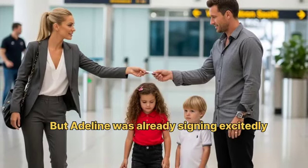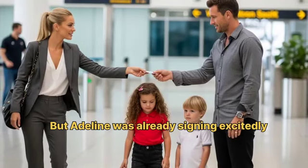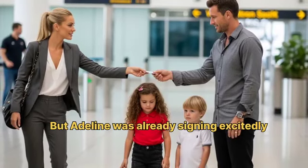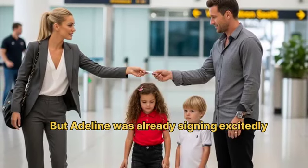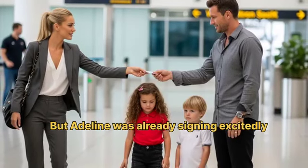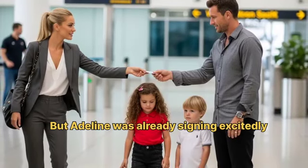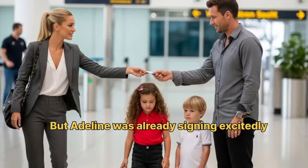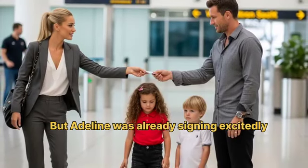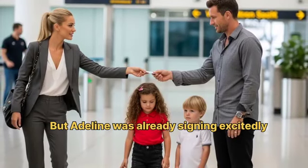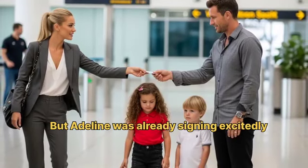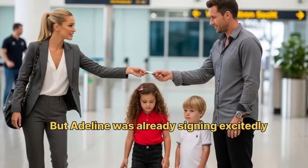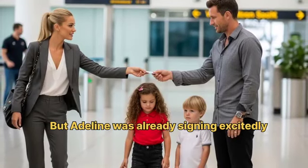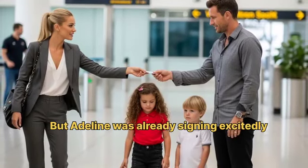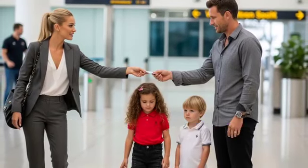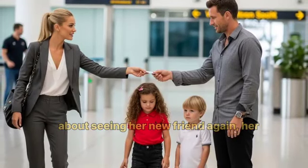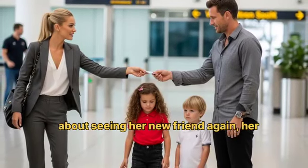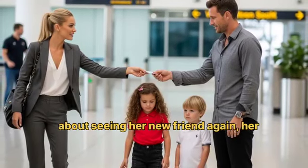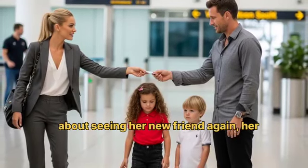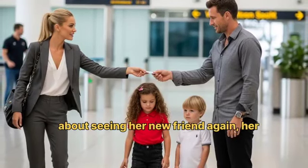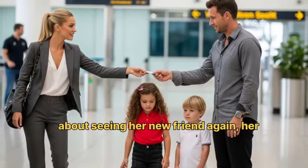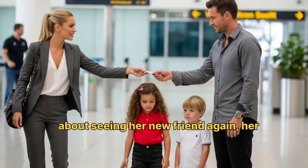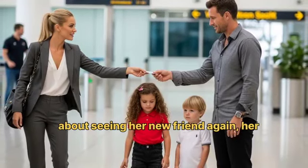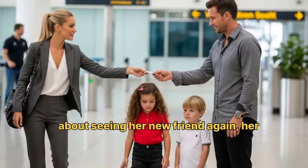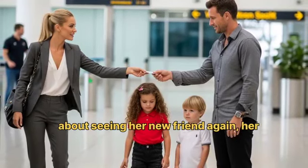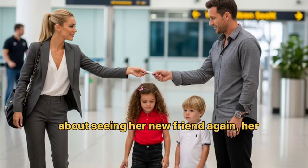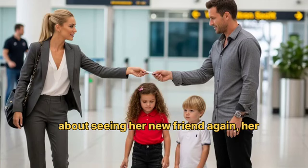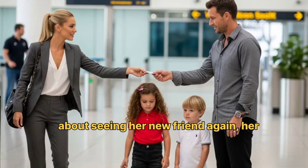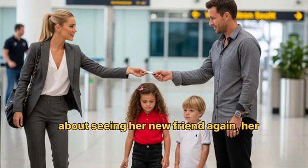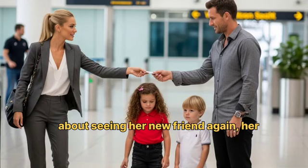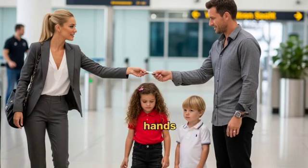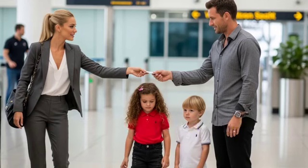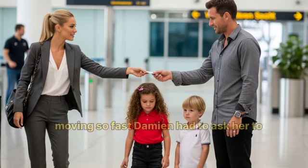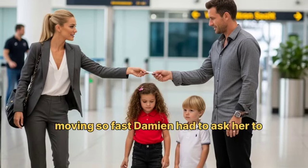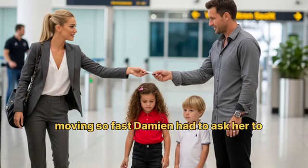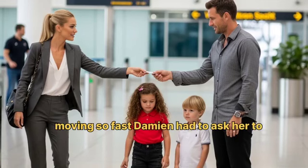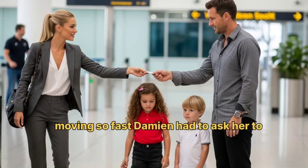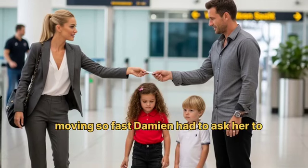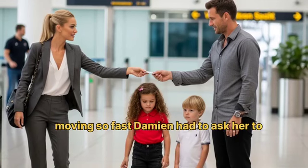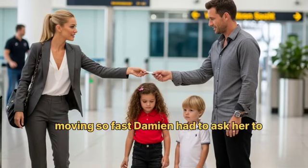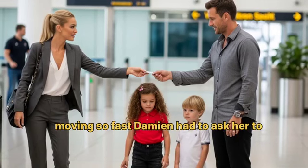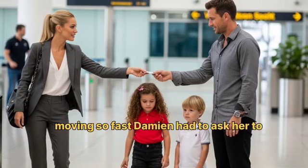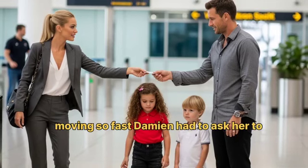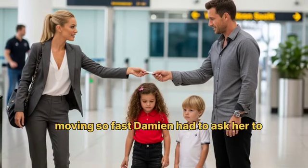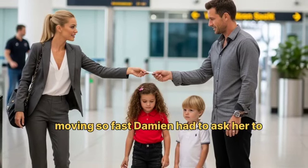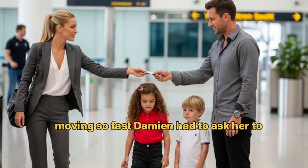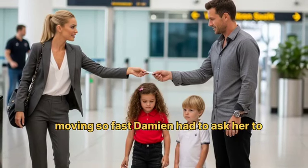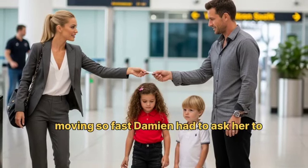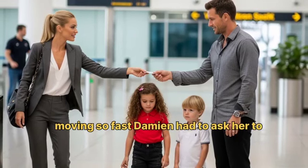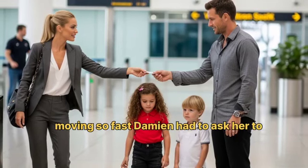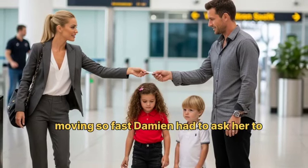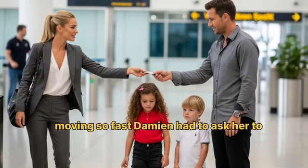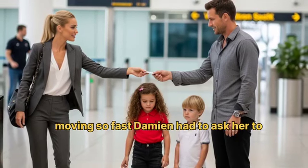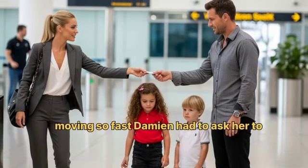was already signing excitedly about seeing her new friend again, her hands moving so fast, Damien had to ask her to slow